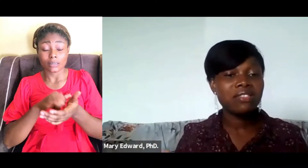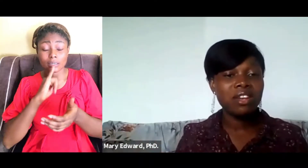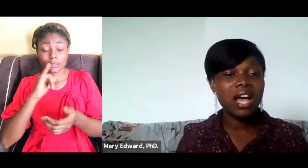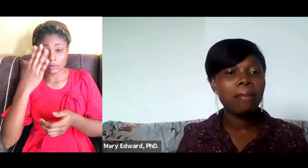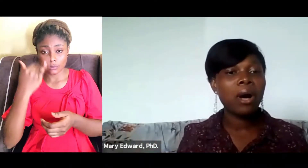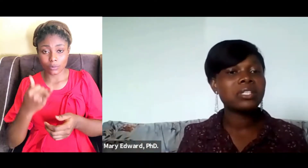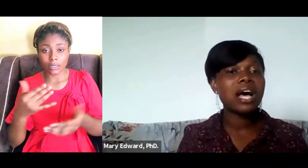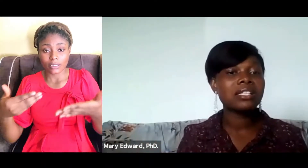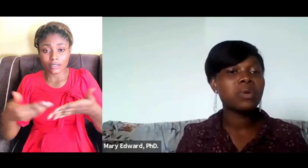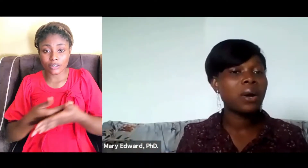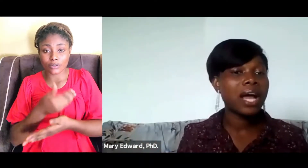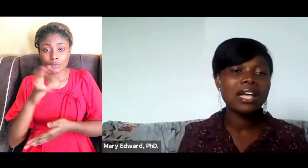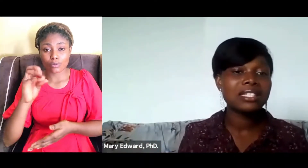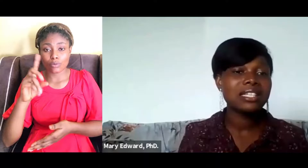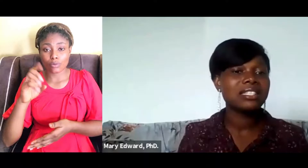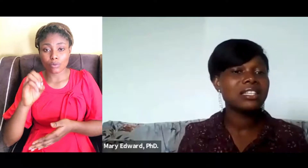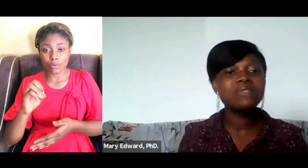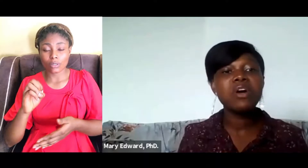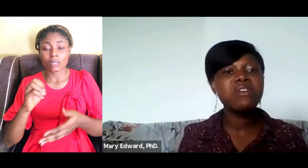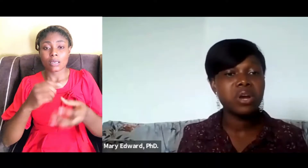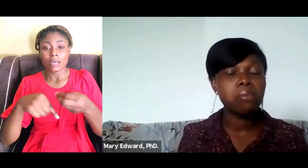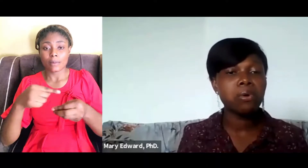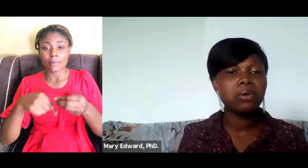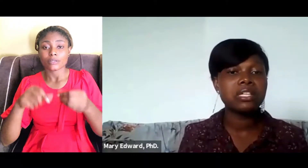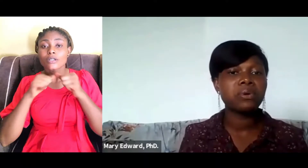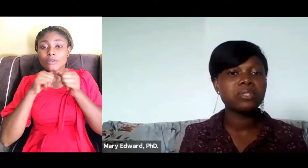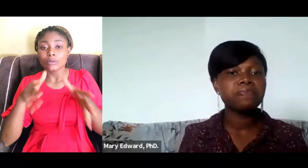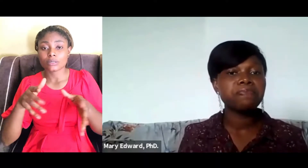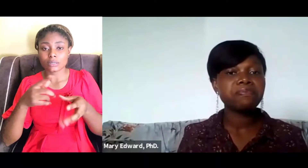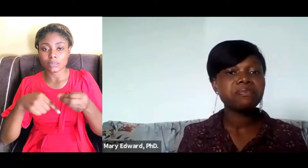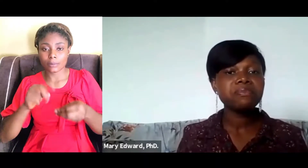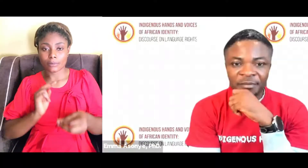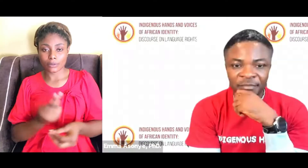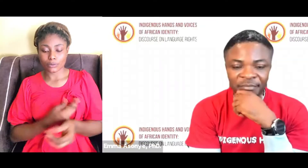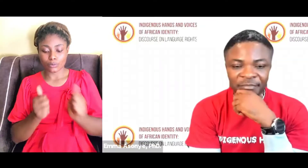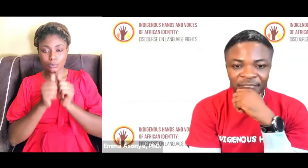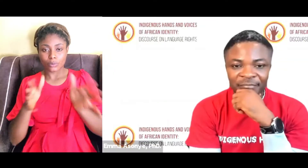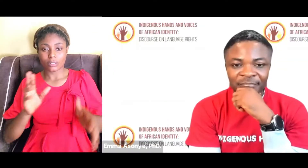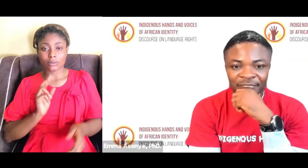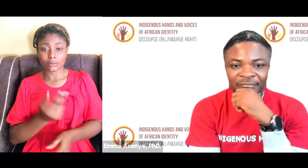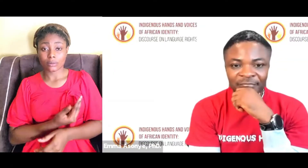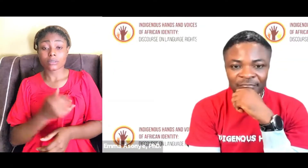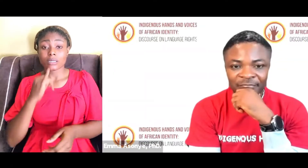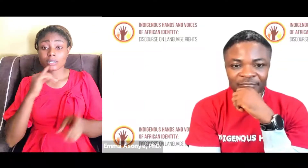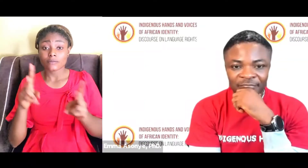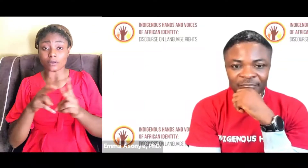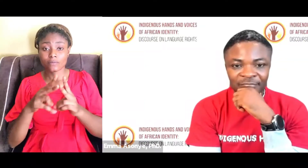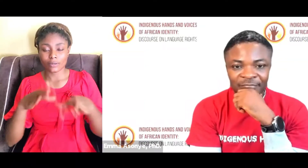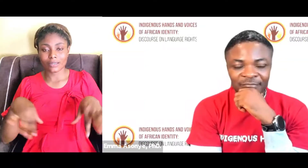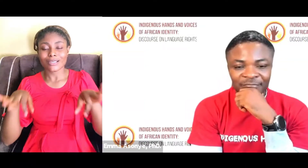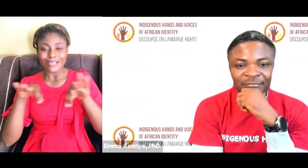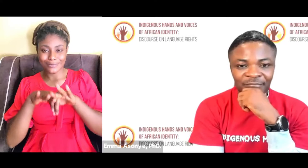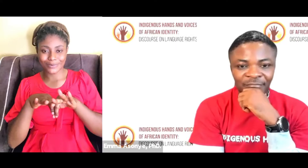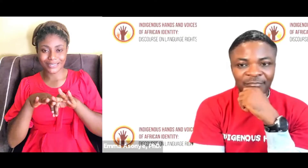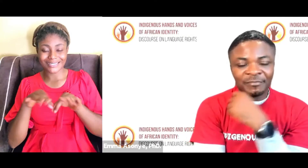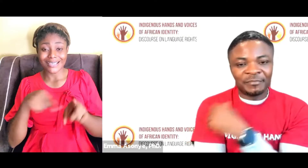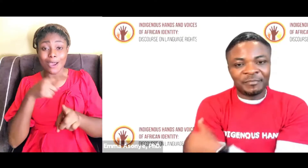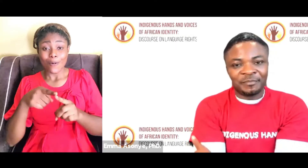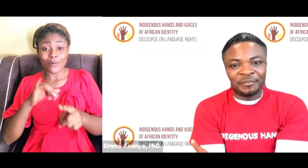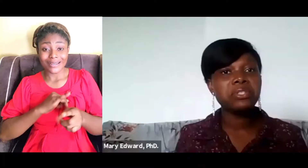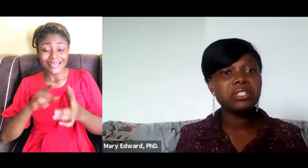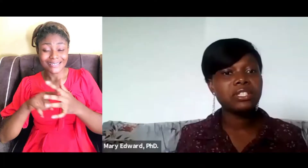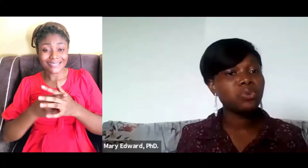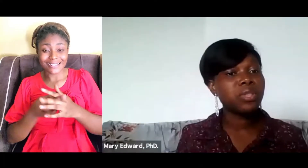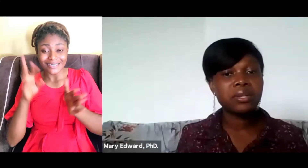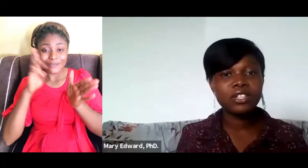with "Nothing about us without us" is very, very important. Because yes, when I started researching on